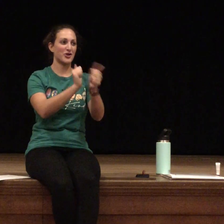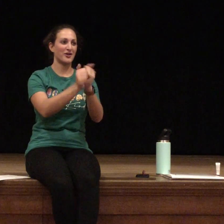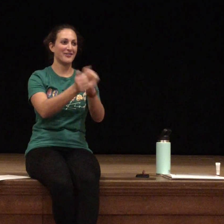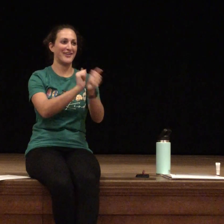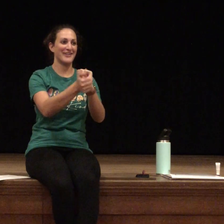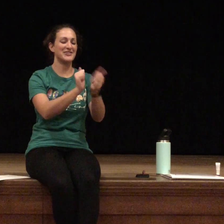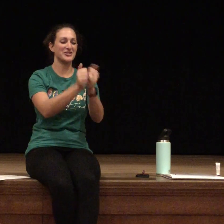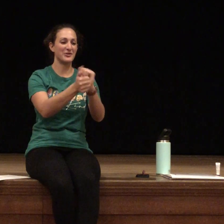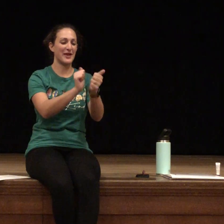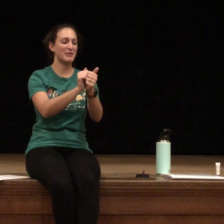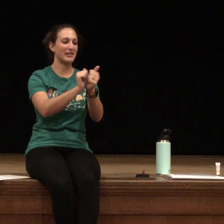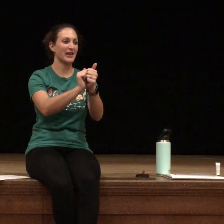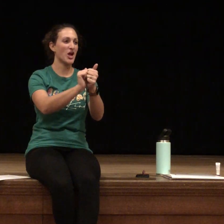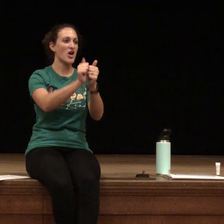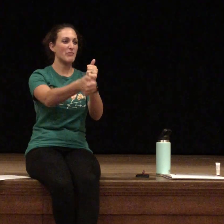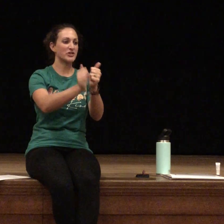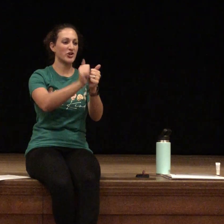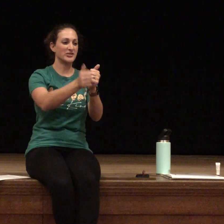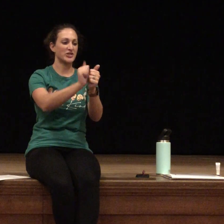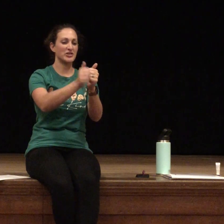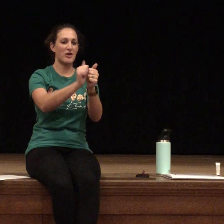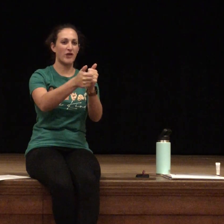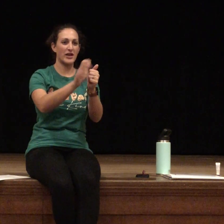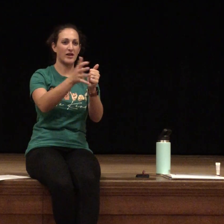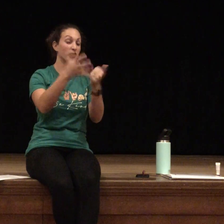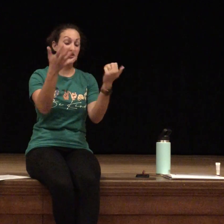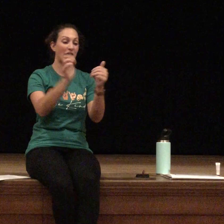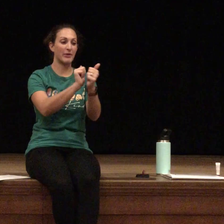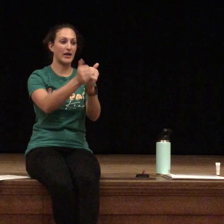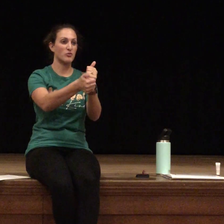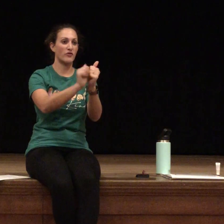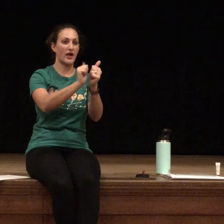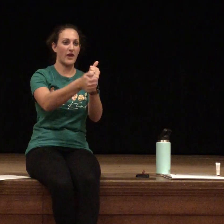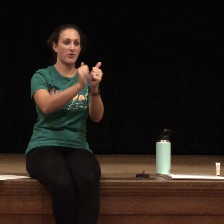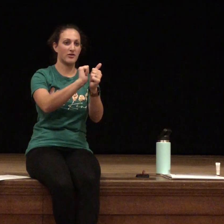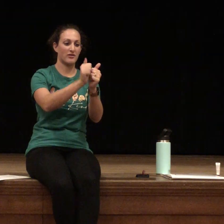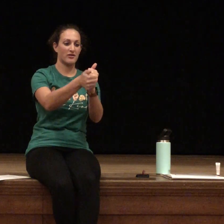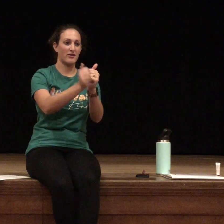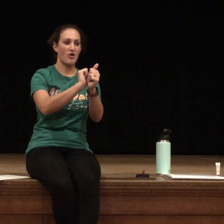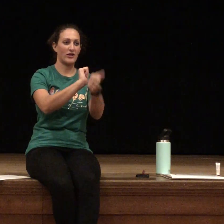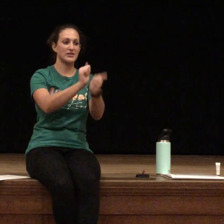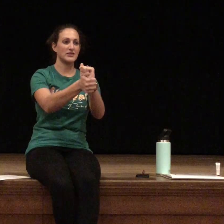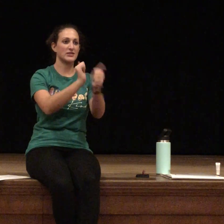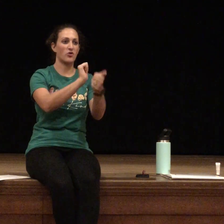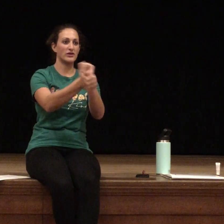sure, just doing that made me think, make sure it's just that right hand or your dominant hand moving on that one. Or else this is a totally different